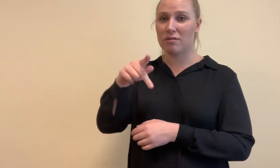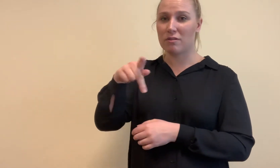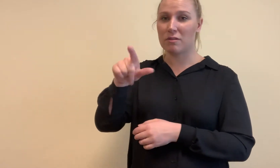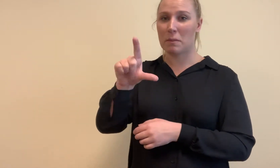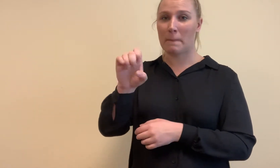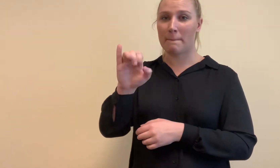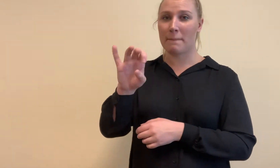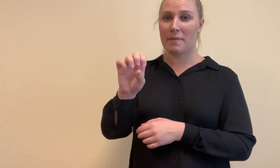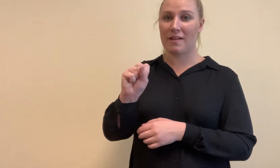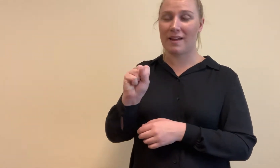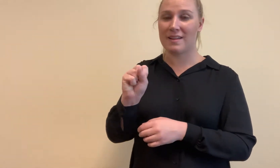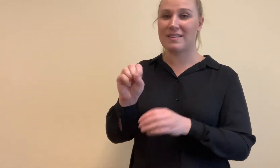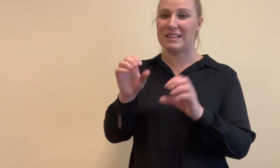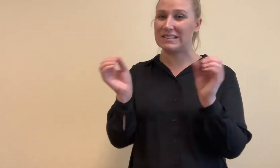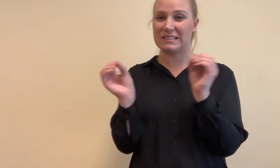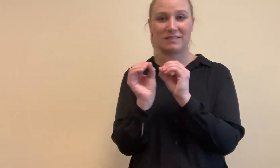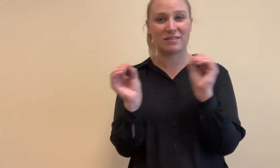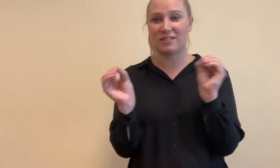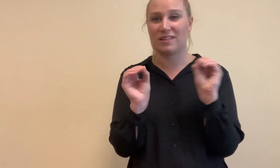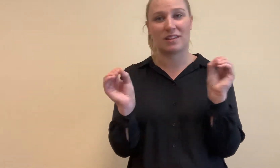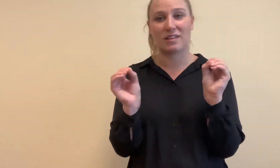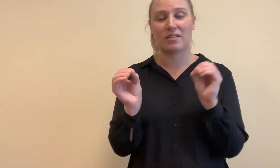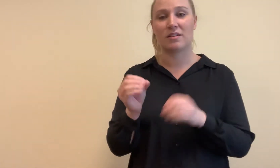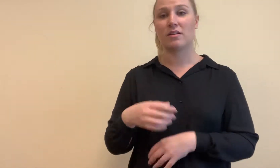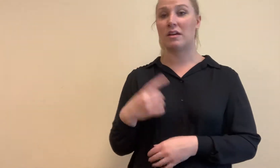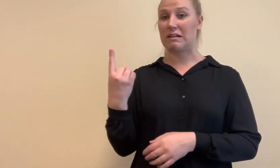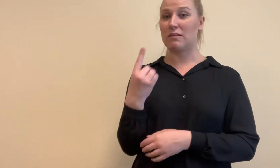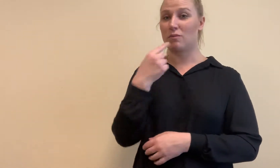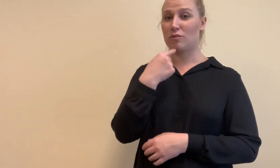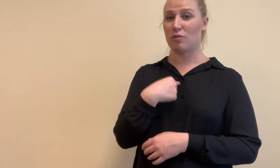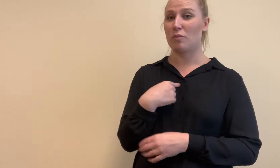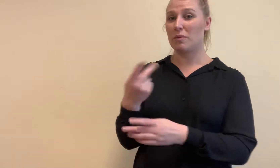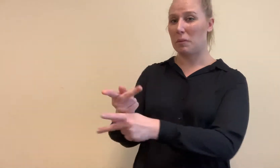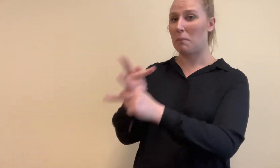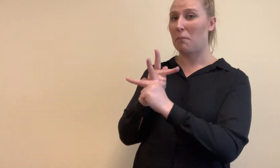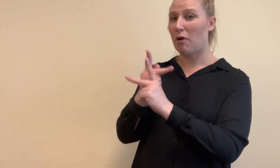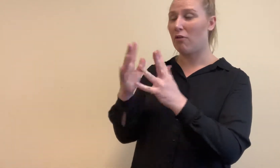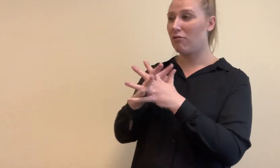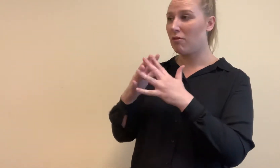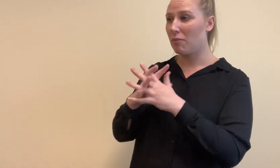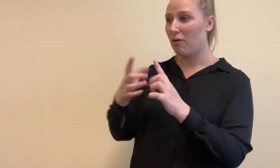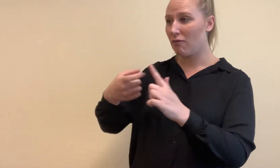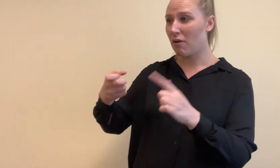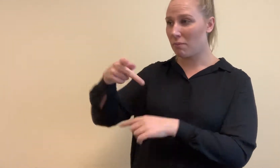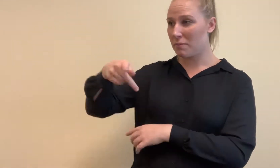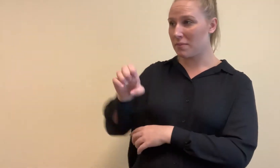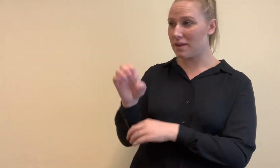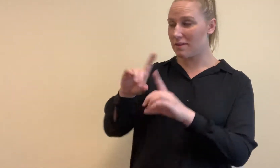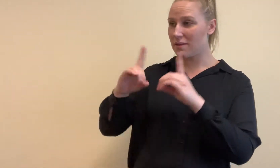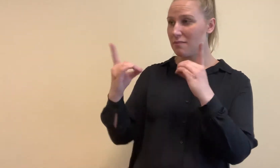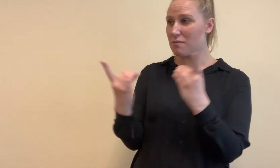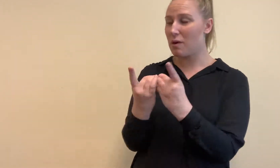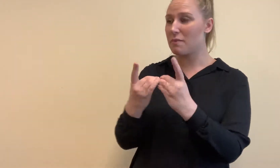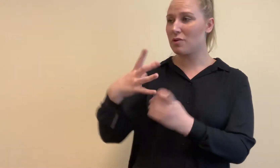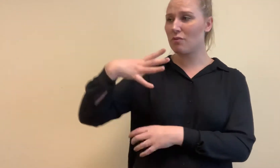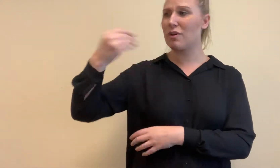just told to borrow a football from the PE people and take them out and play football with them. I got